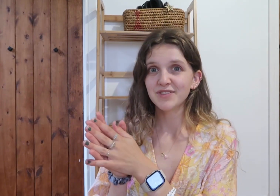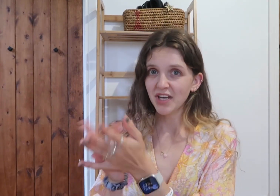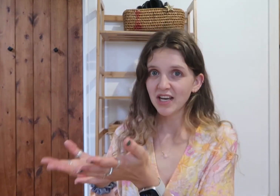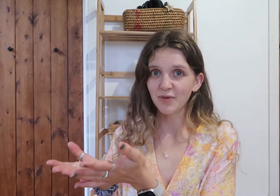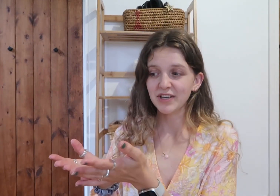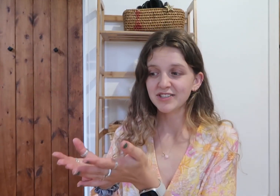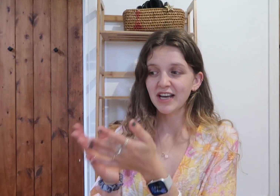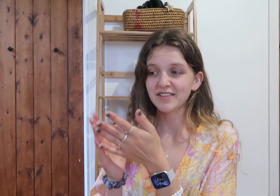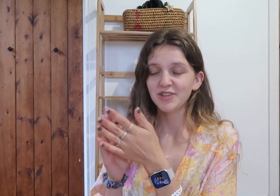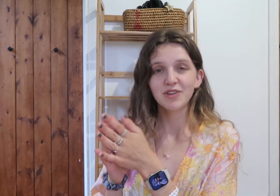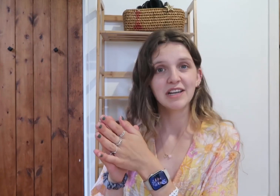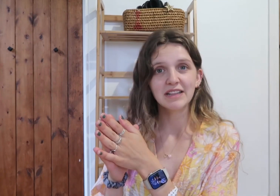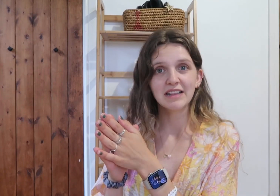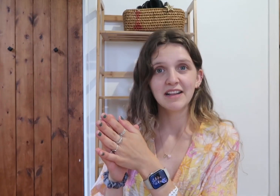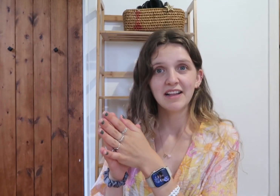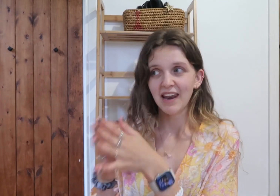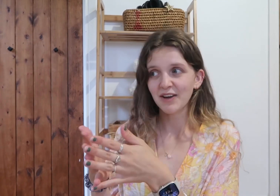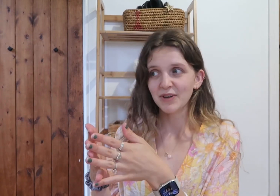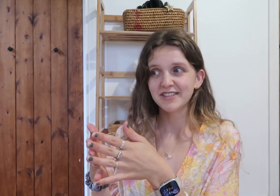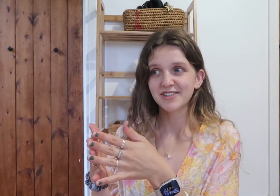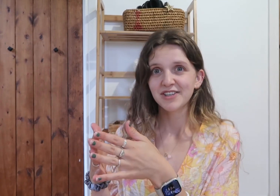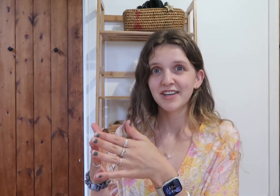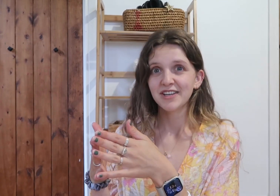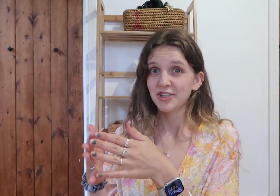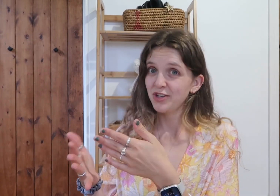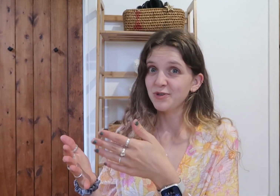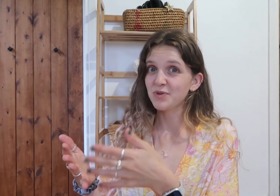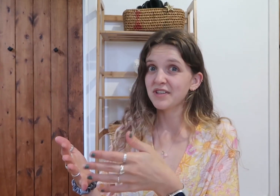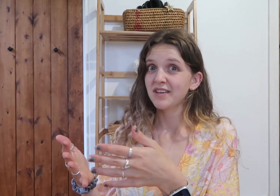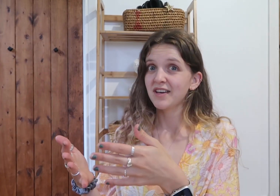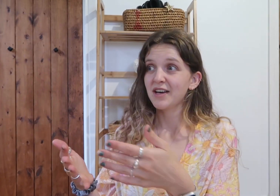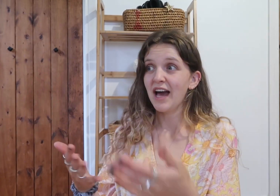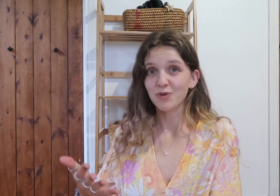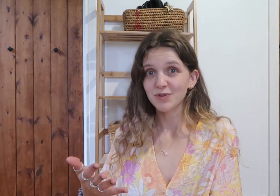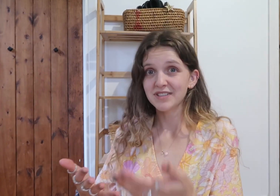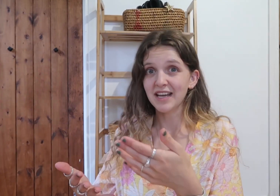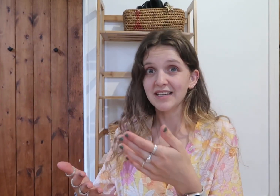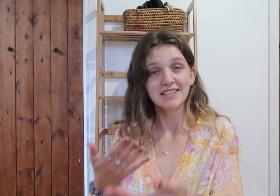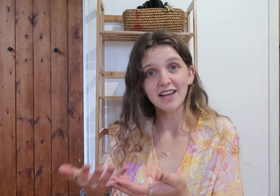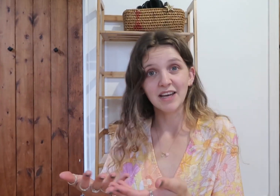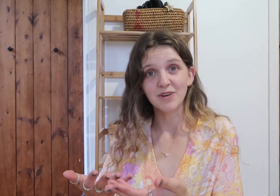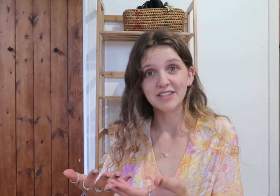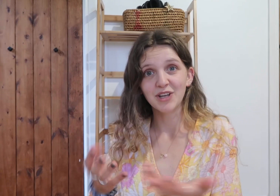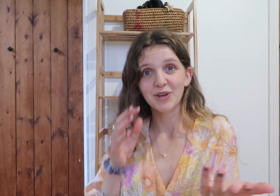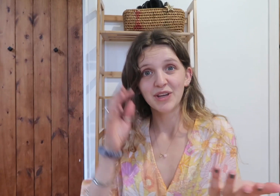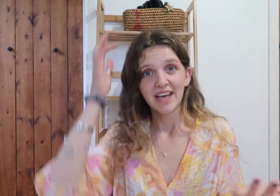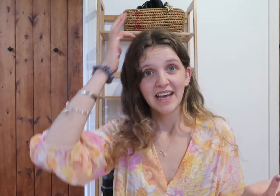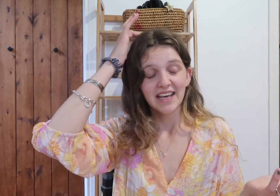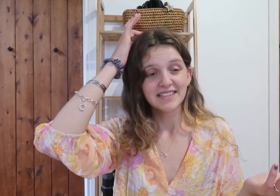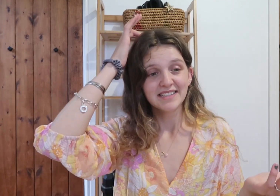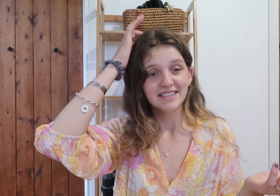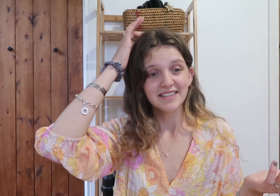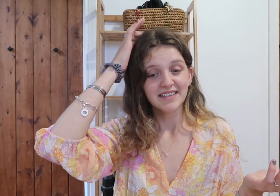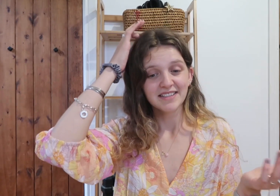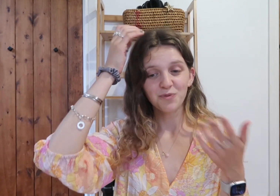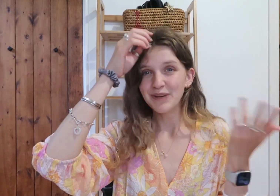sign language as another little language to use with adults that need sign language. So it's a